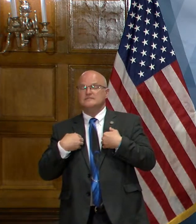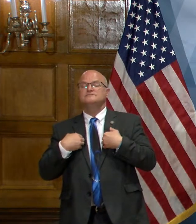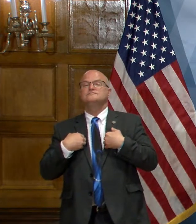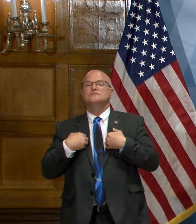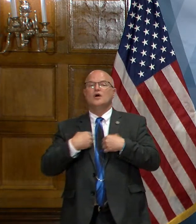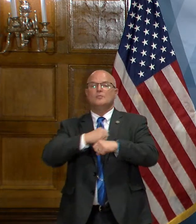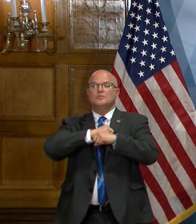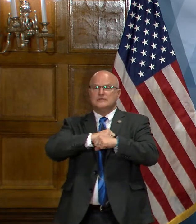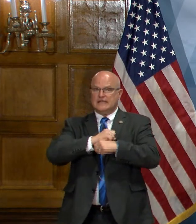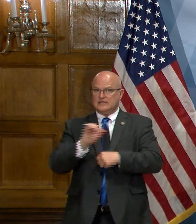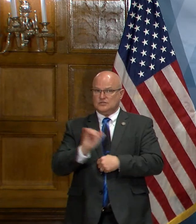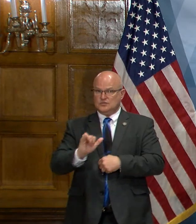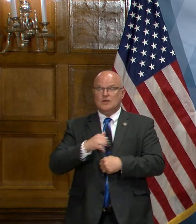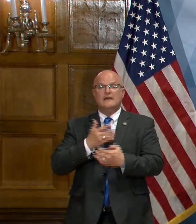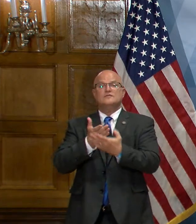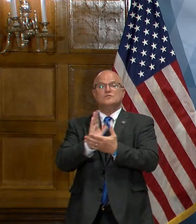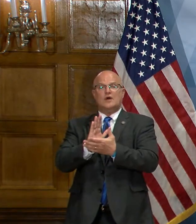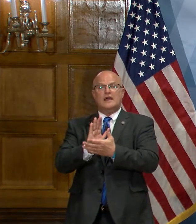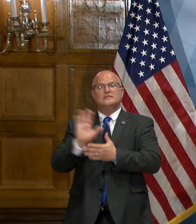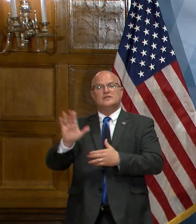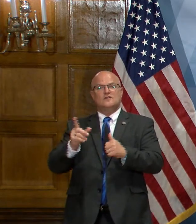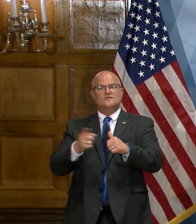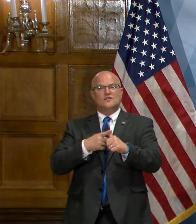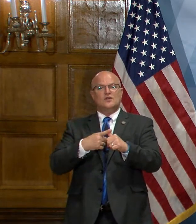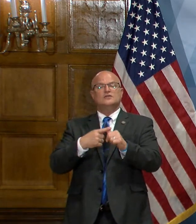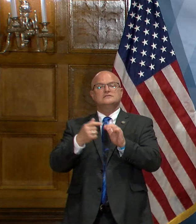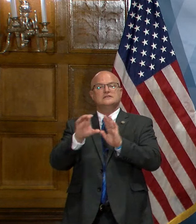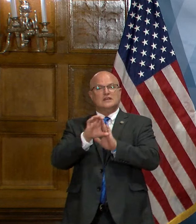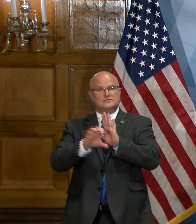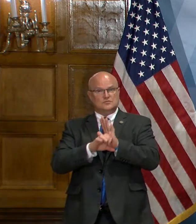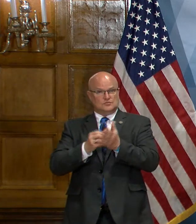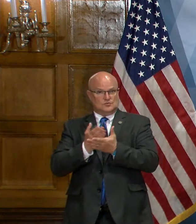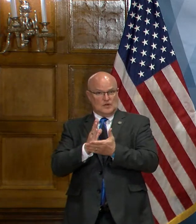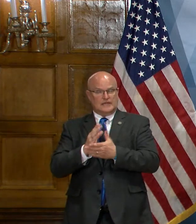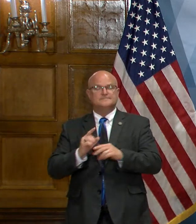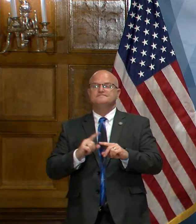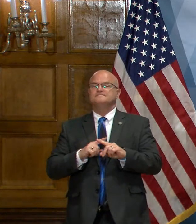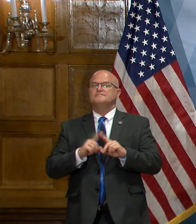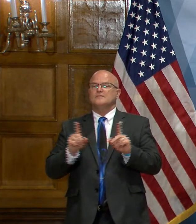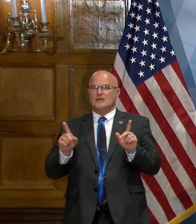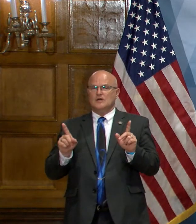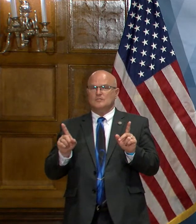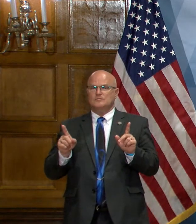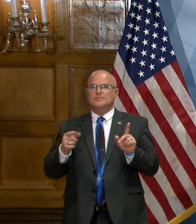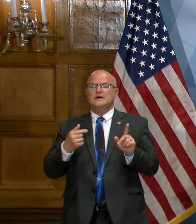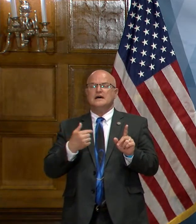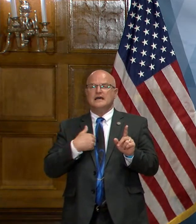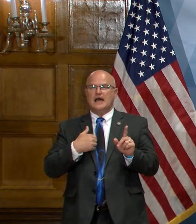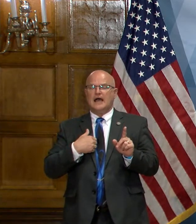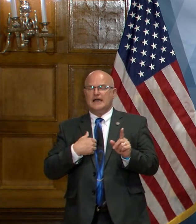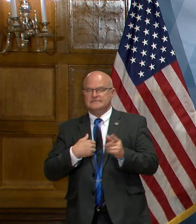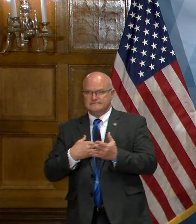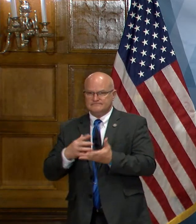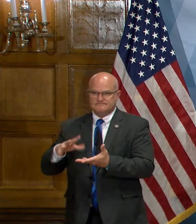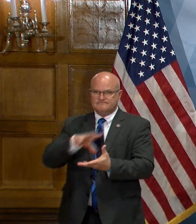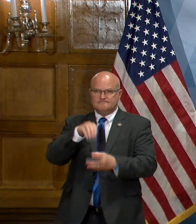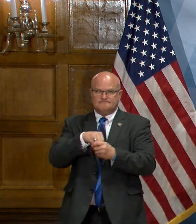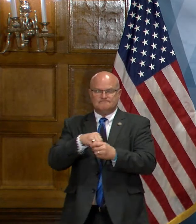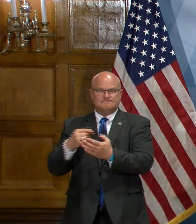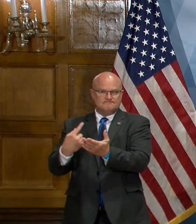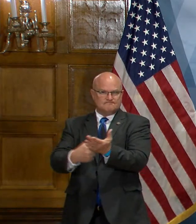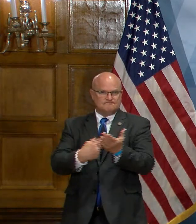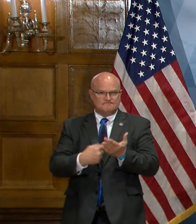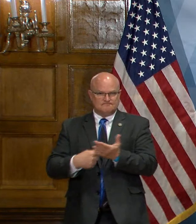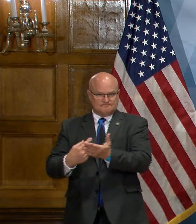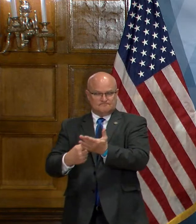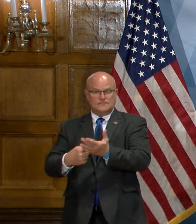well protected and have a right to exercise their First Amendment. But I have engaged in those conversations. We're